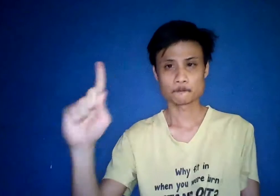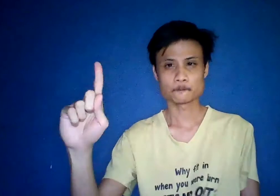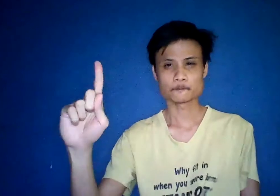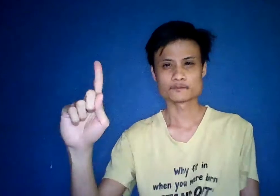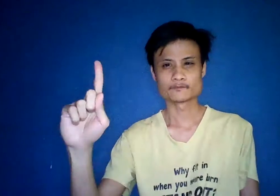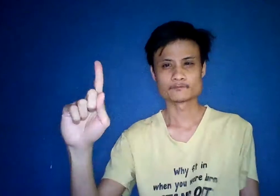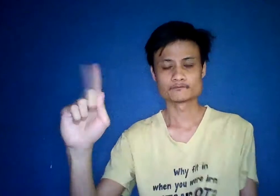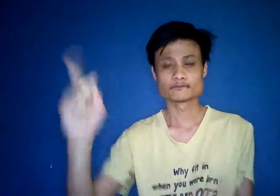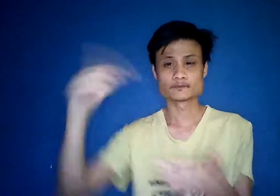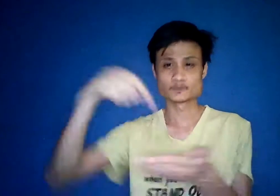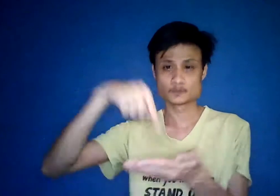salamanku.